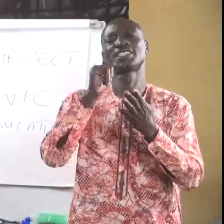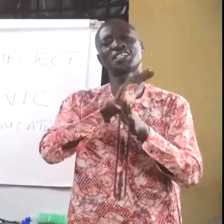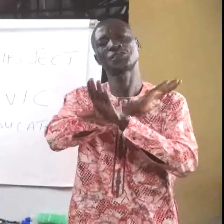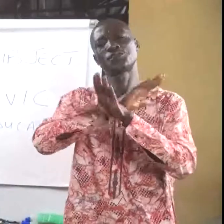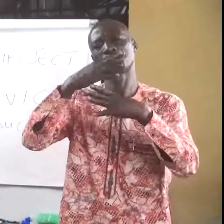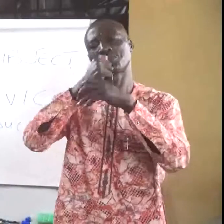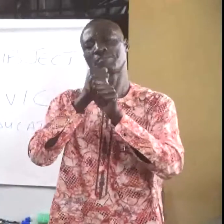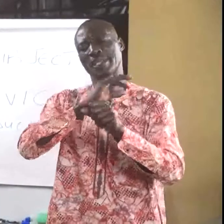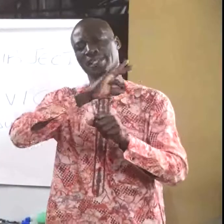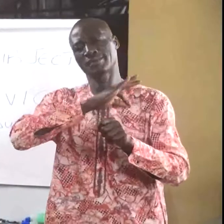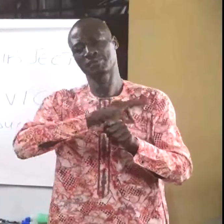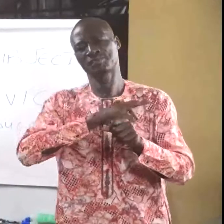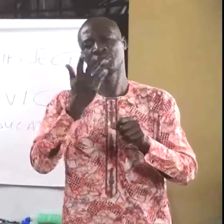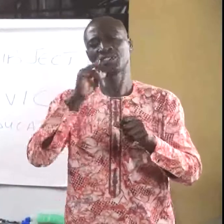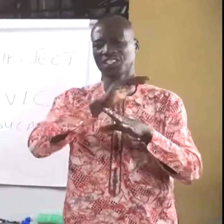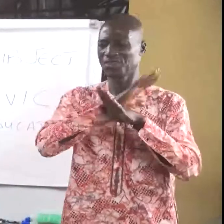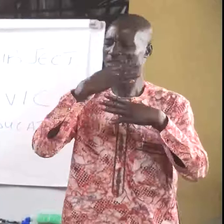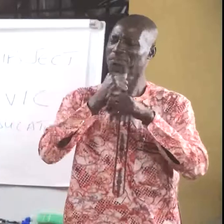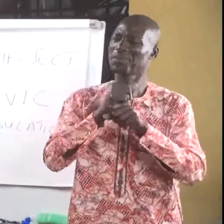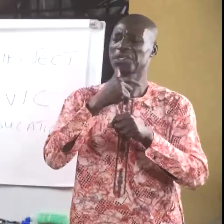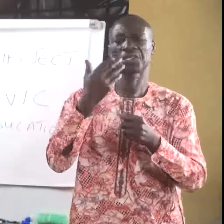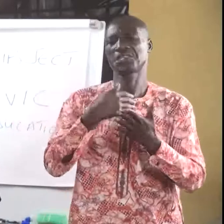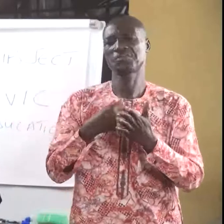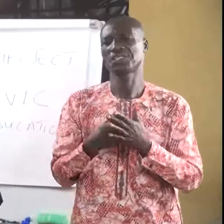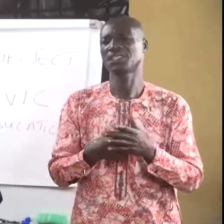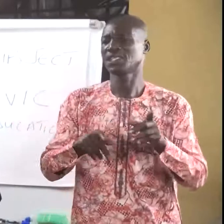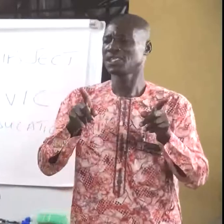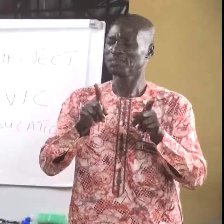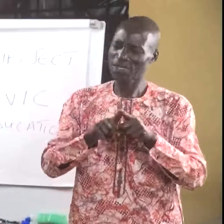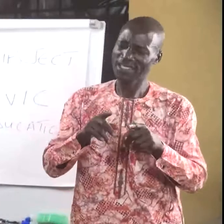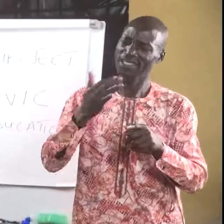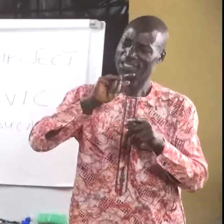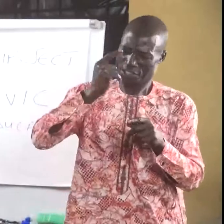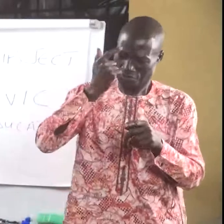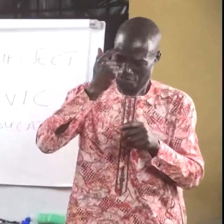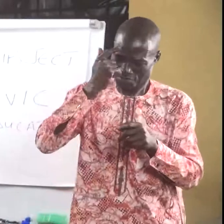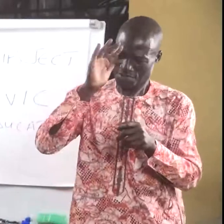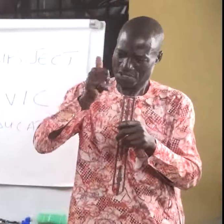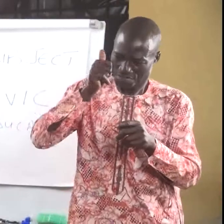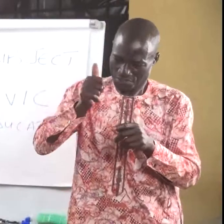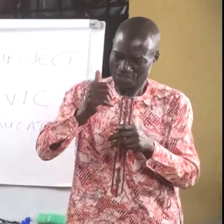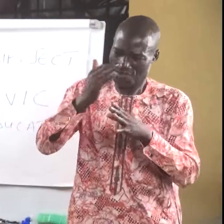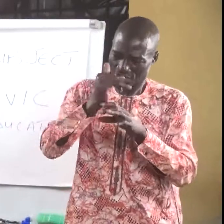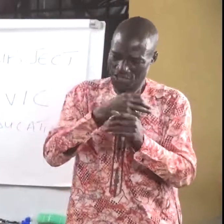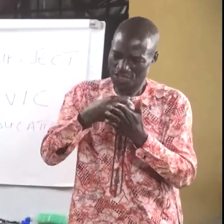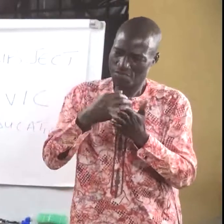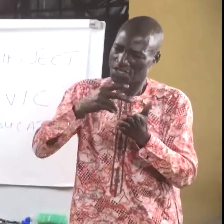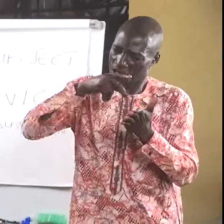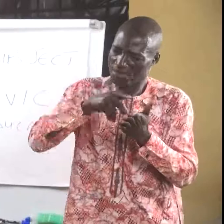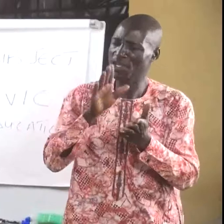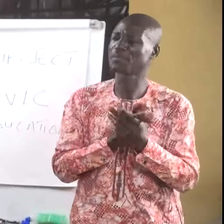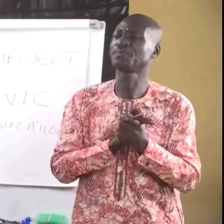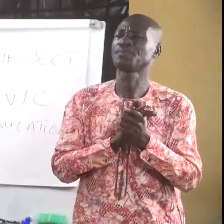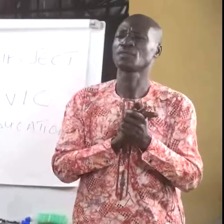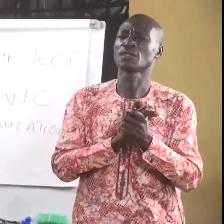they make no profit, so it's not as if they get money to pay the officers or the people that are working